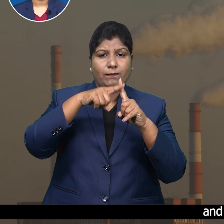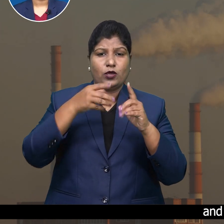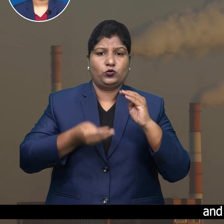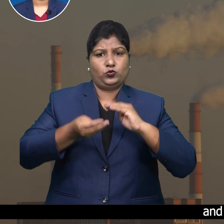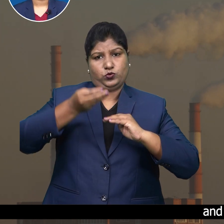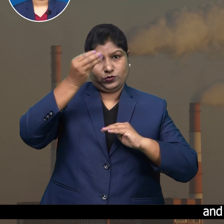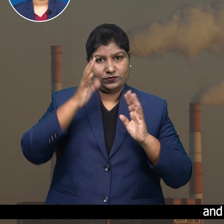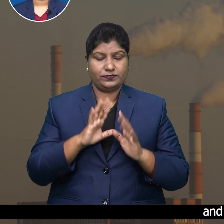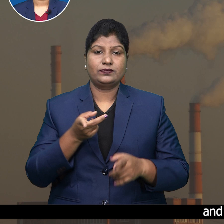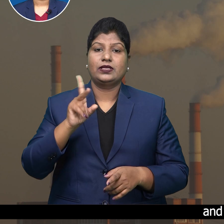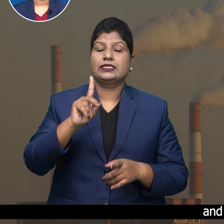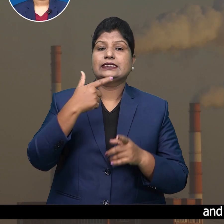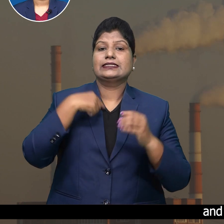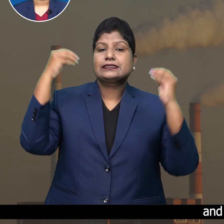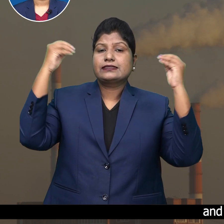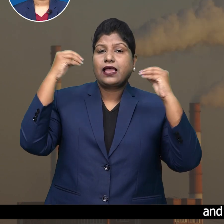rain.